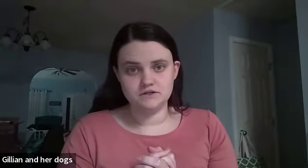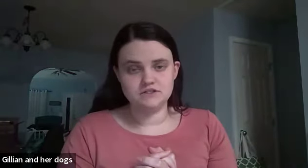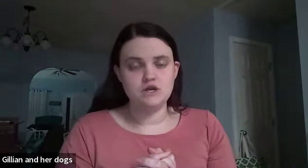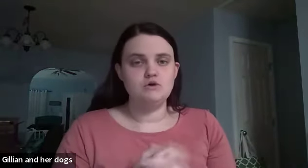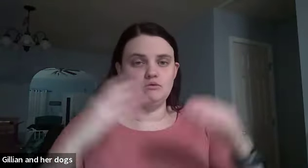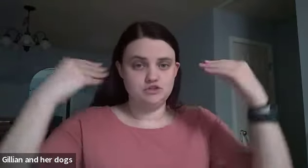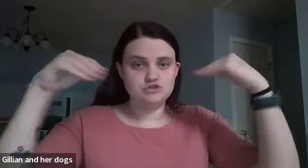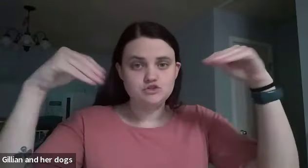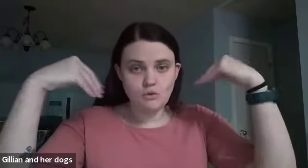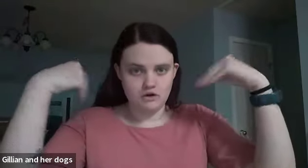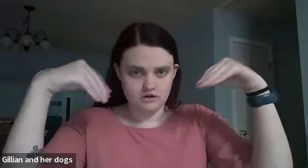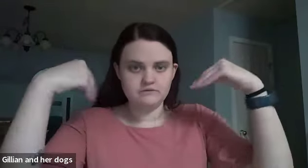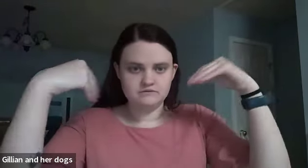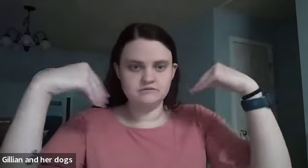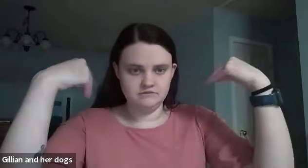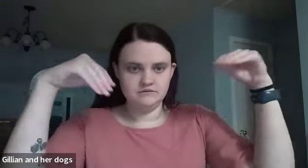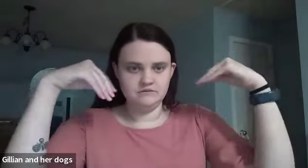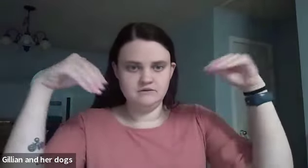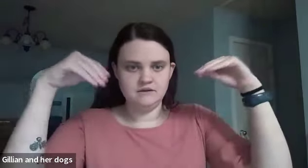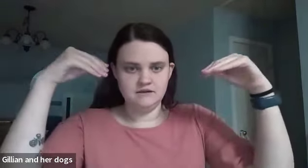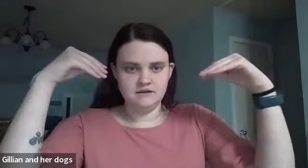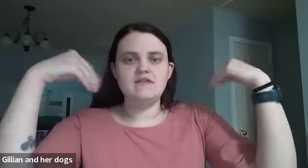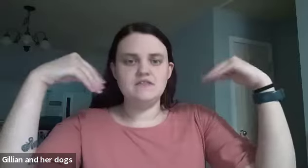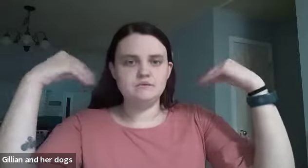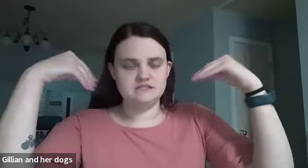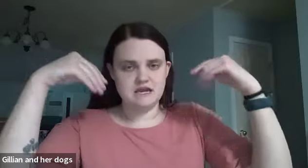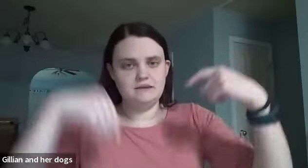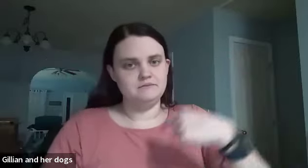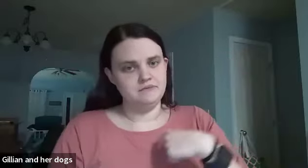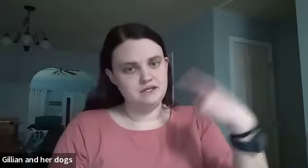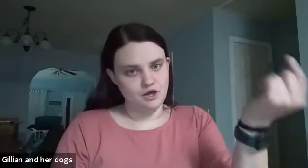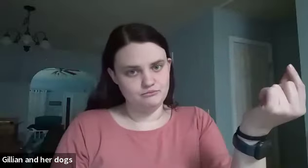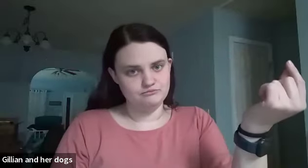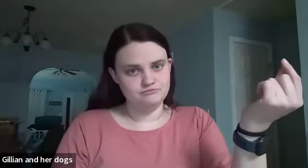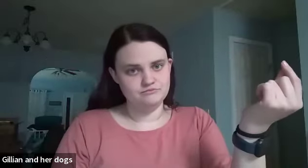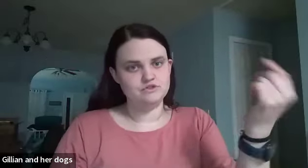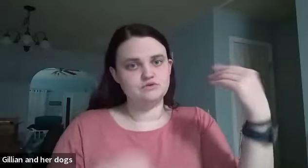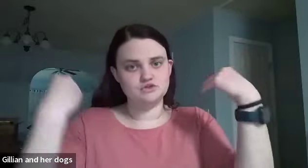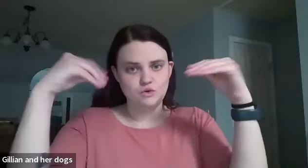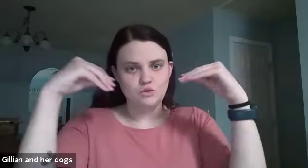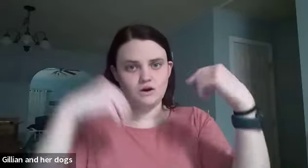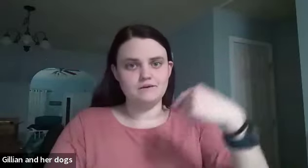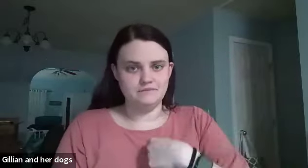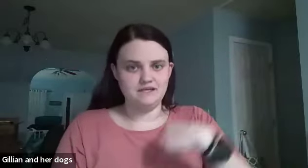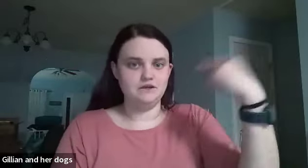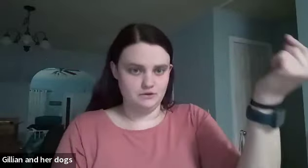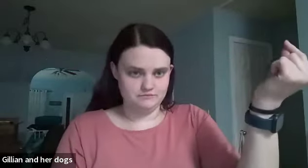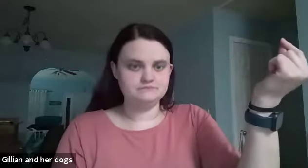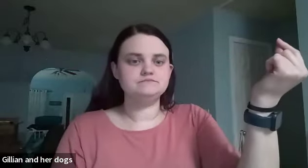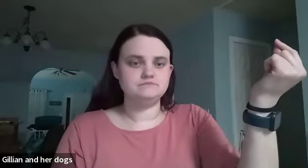first, we would do store and then we would say me go. So store, me go.